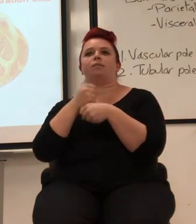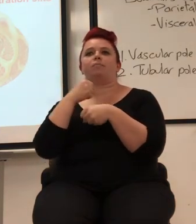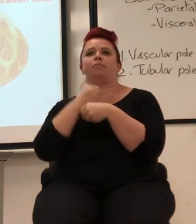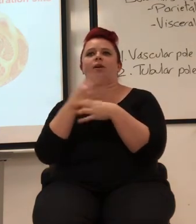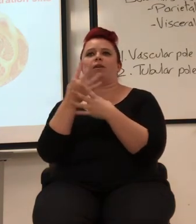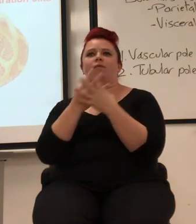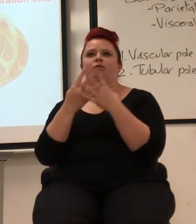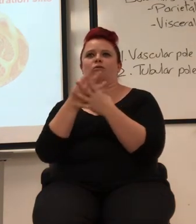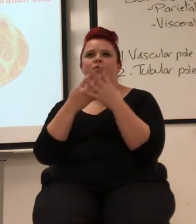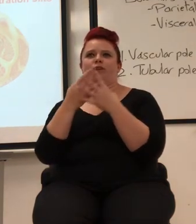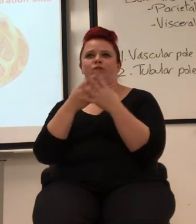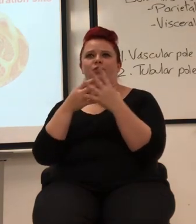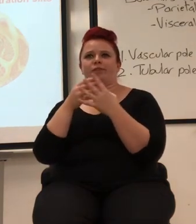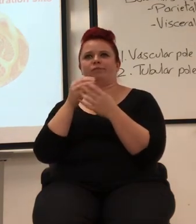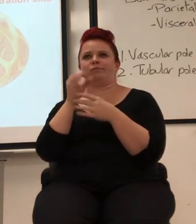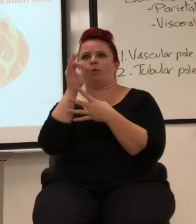slits.